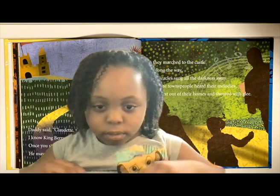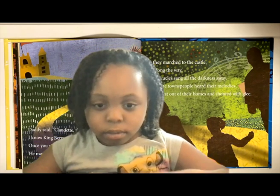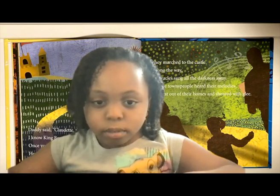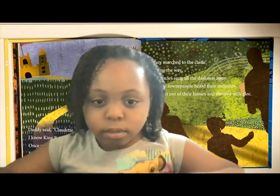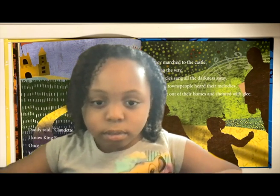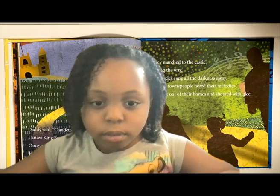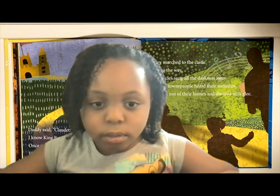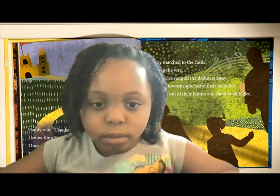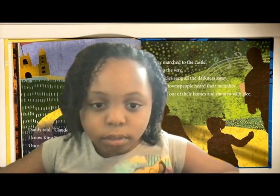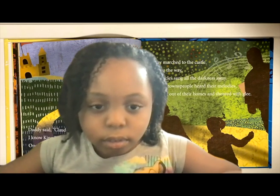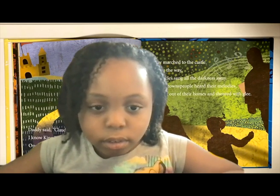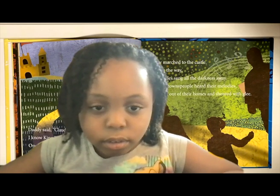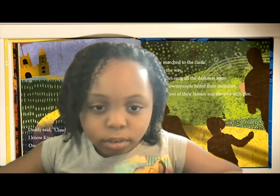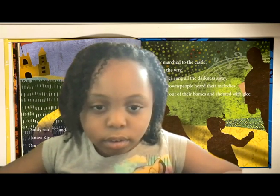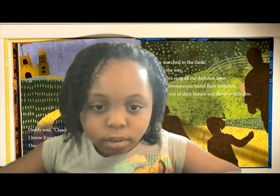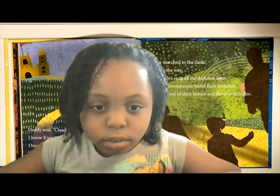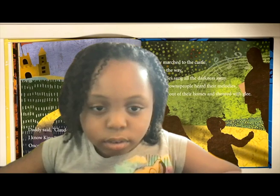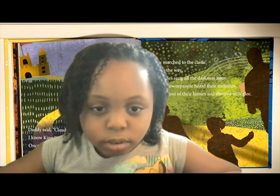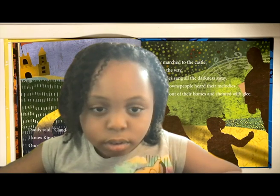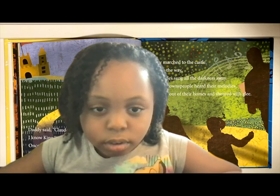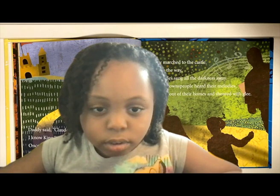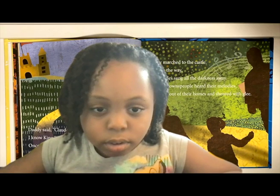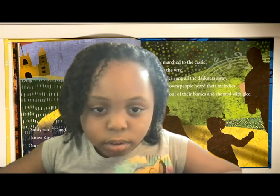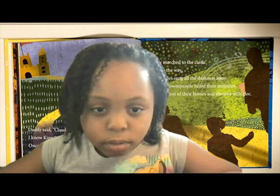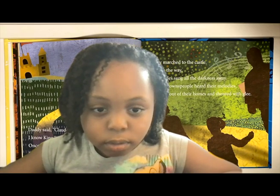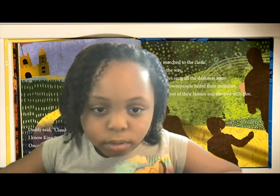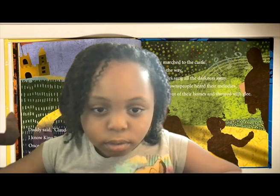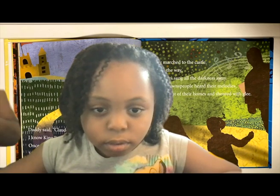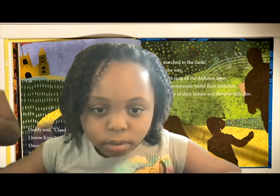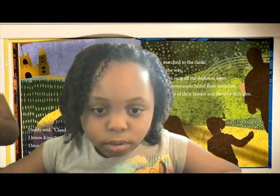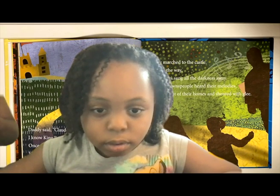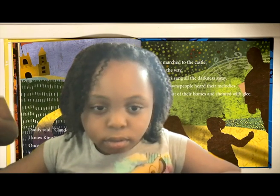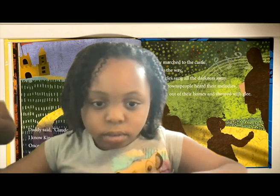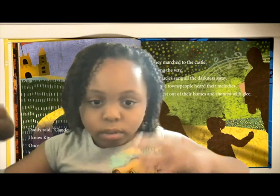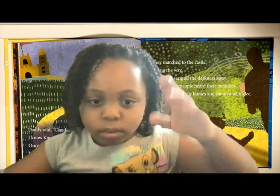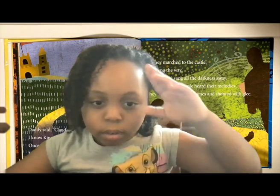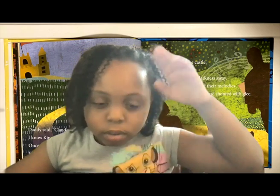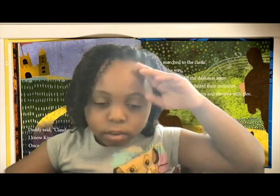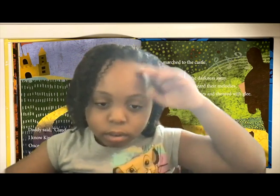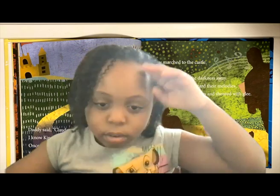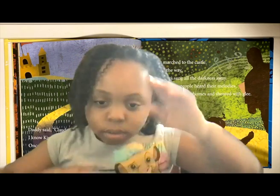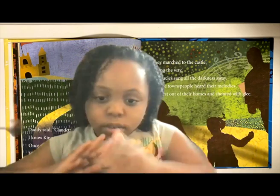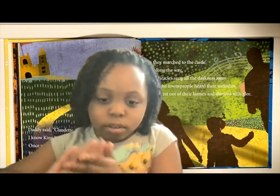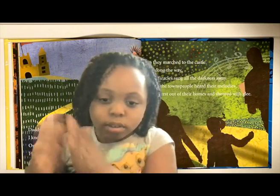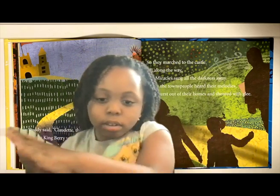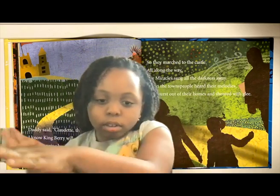away. When the townspeople heard their melodies, they burst out of their homes